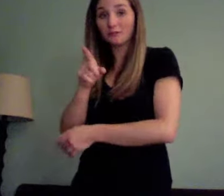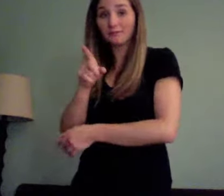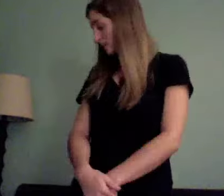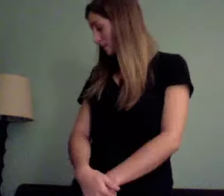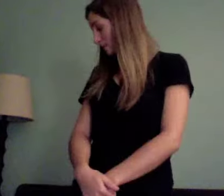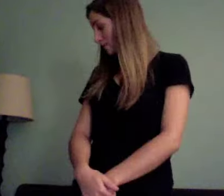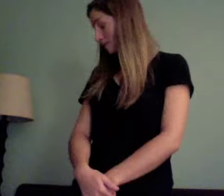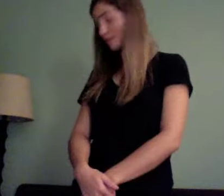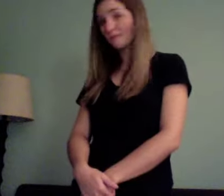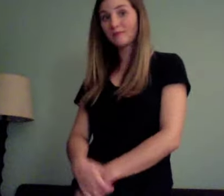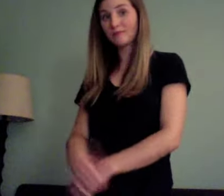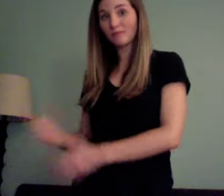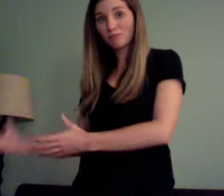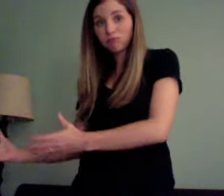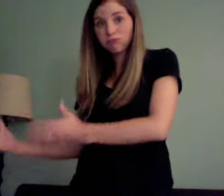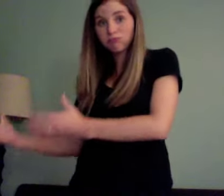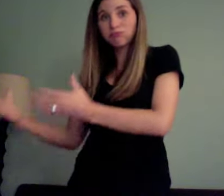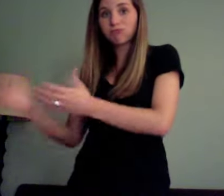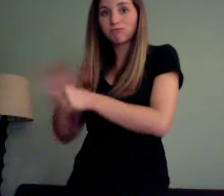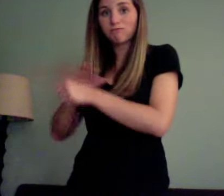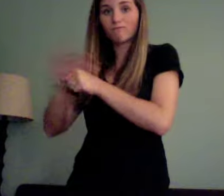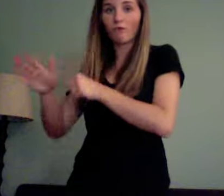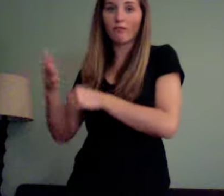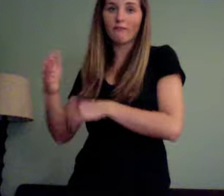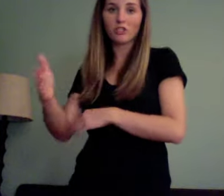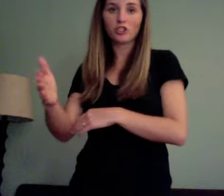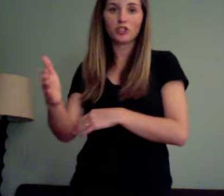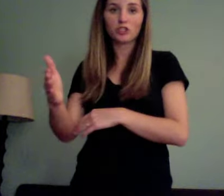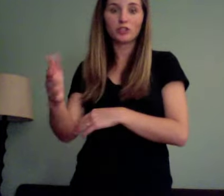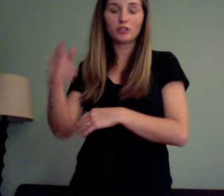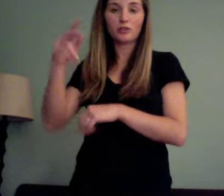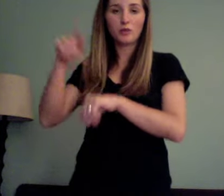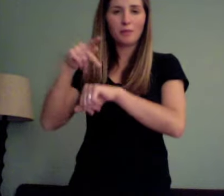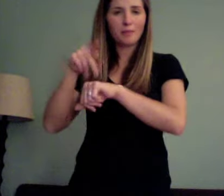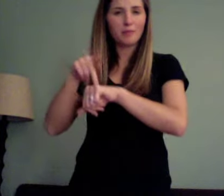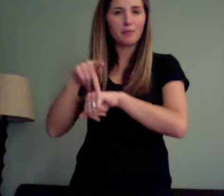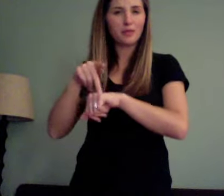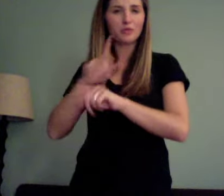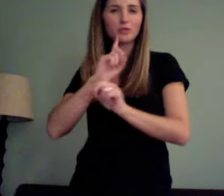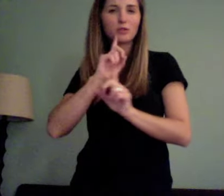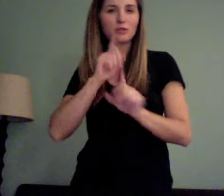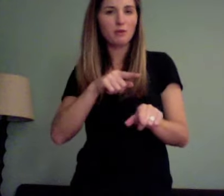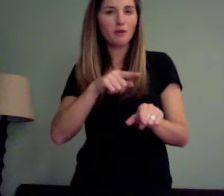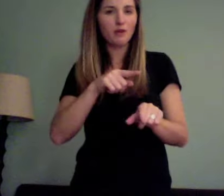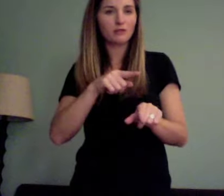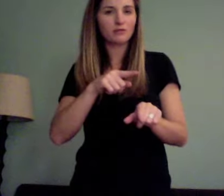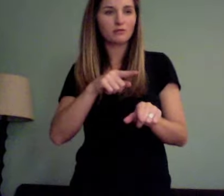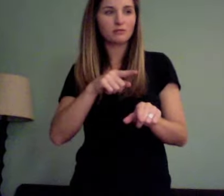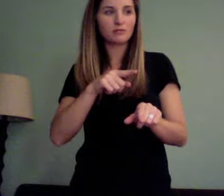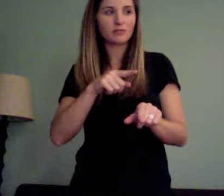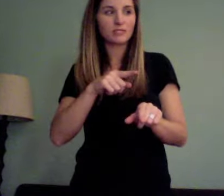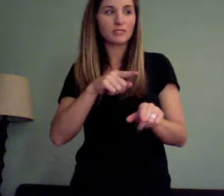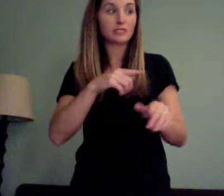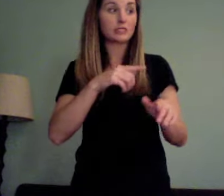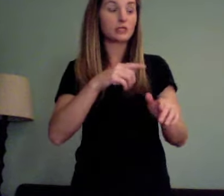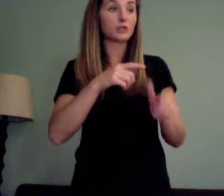But net full of fish. And what was Peter's response? Because of his failure of not trusting Jesus, he ran to the side of the shore, threw himself at feet of Jesus,